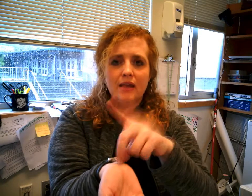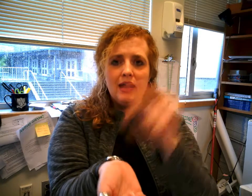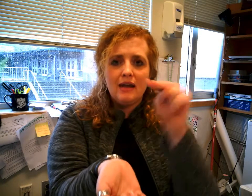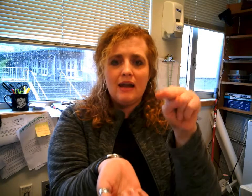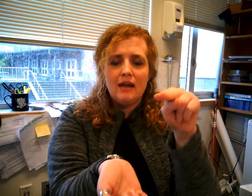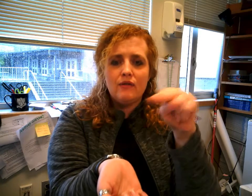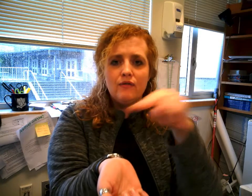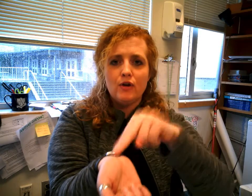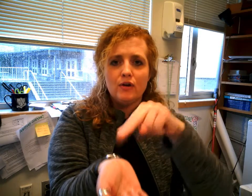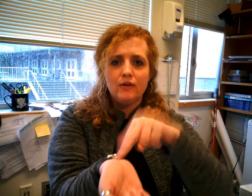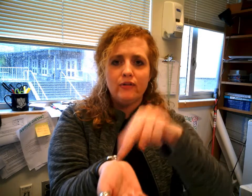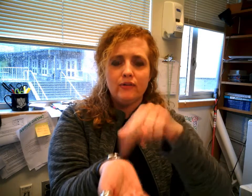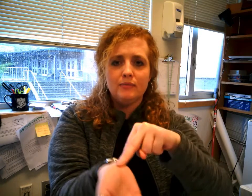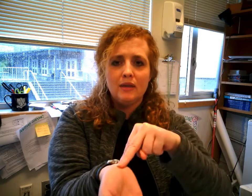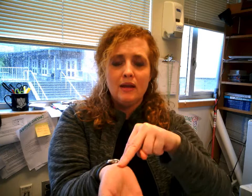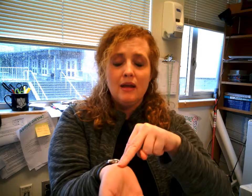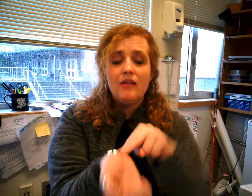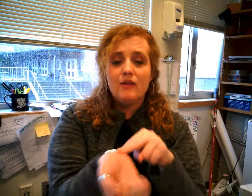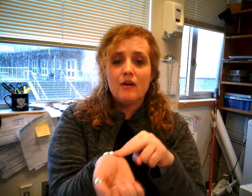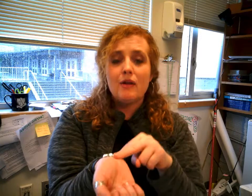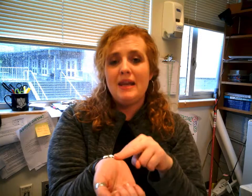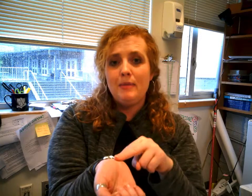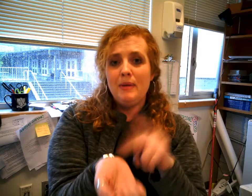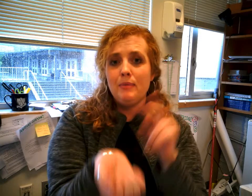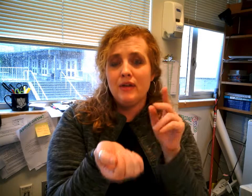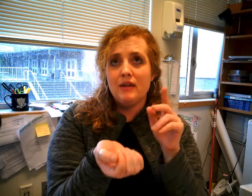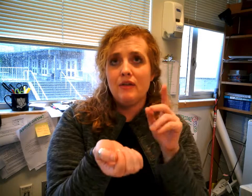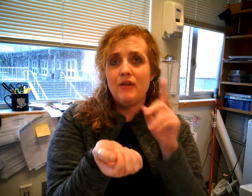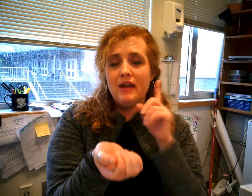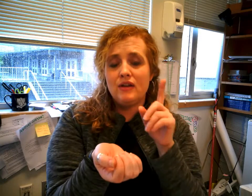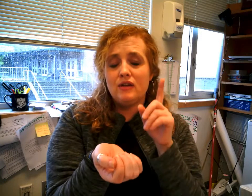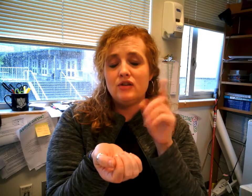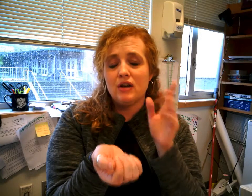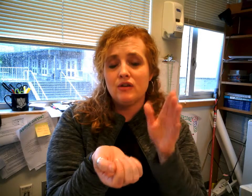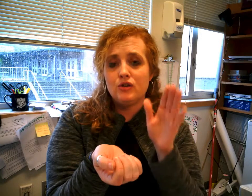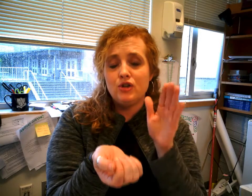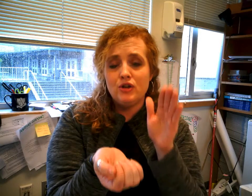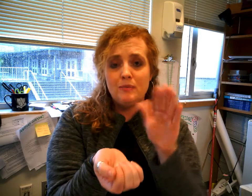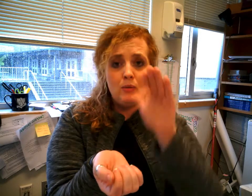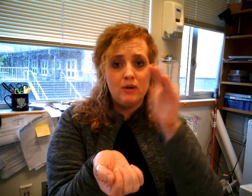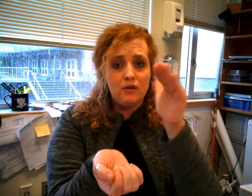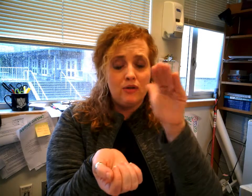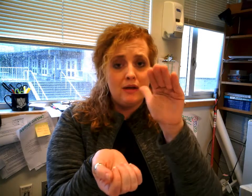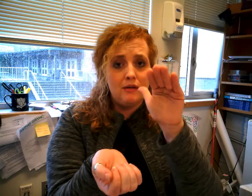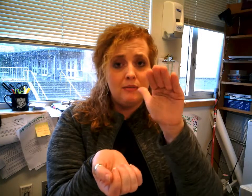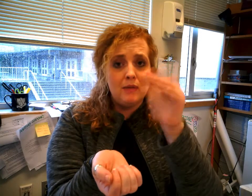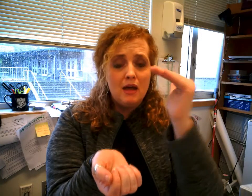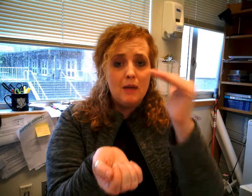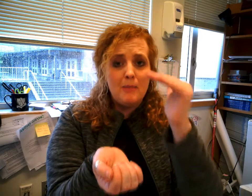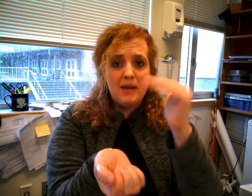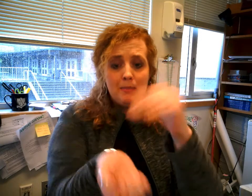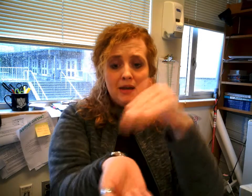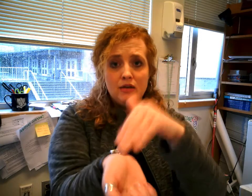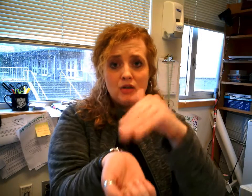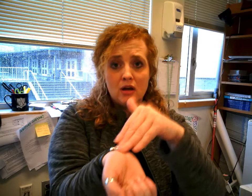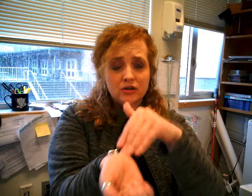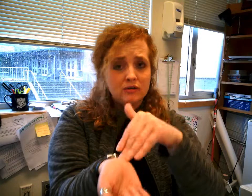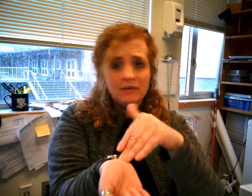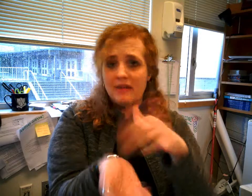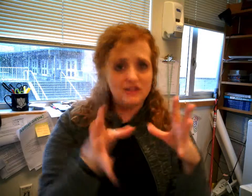an N for nurse. There are many people that think that doctor should be with a bent B, doctor, and that's fine,